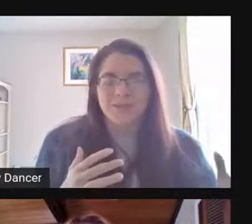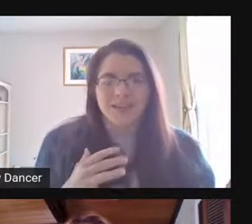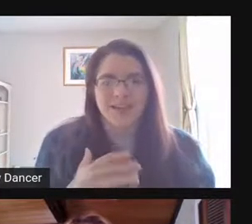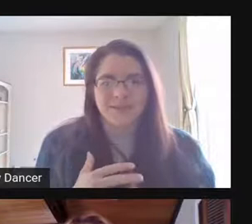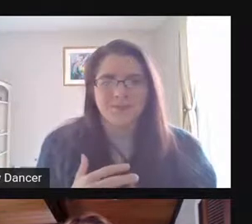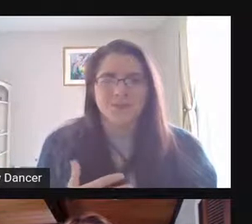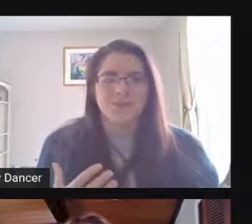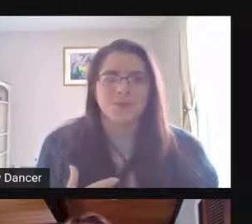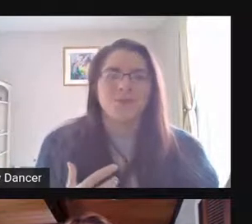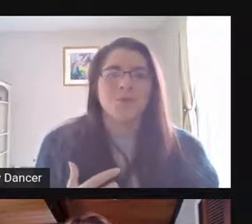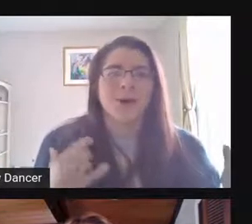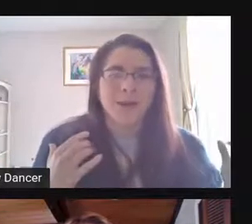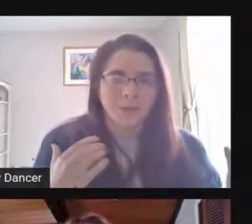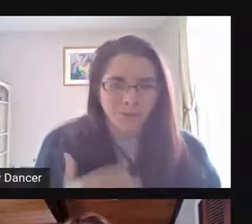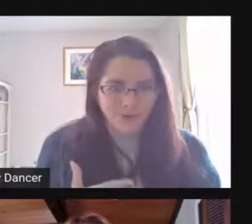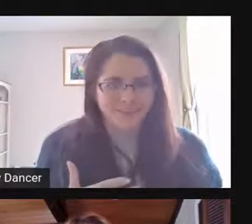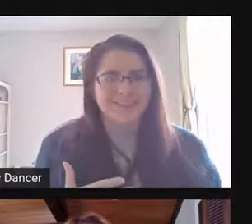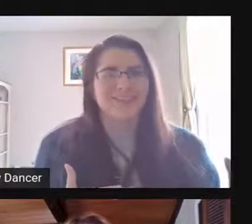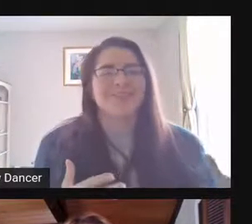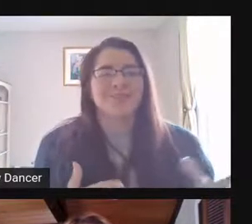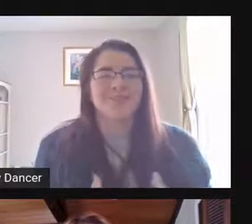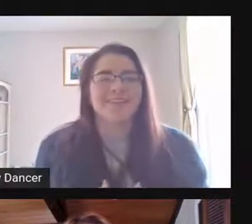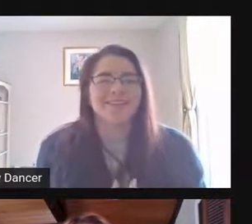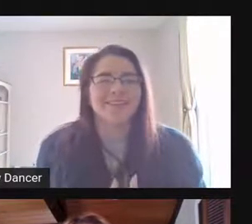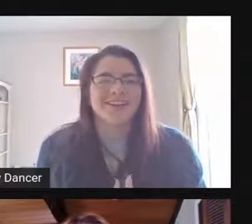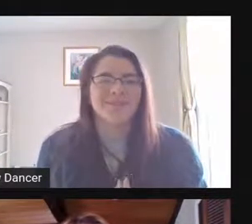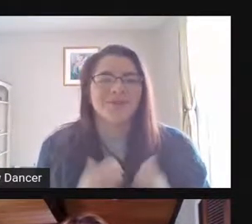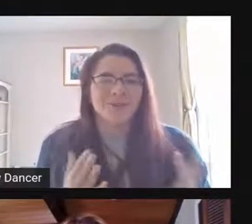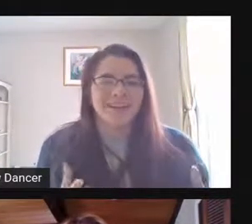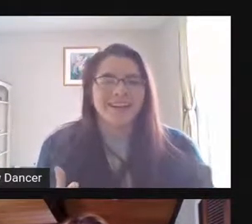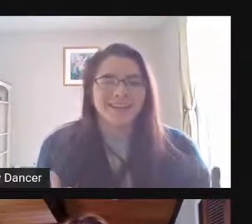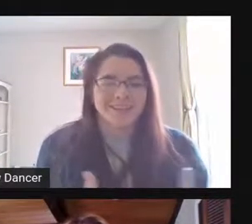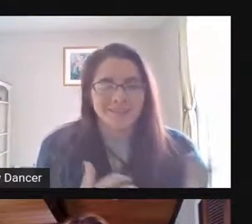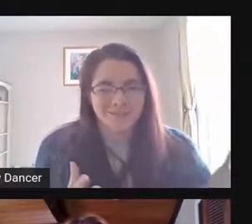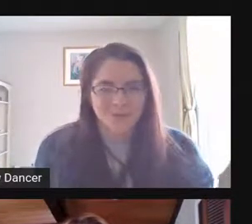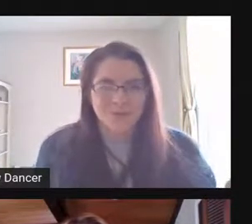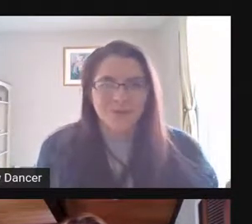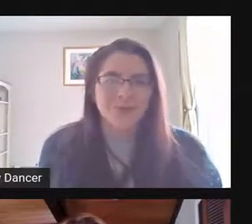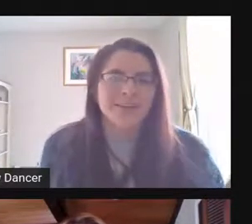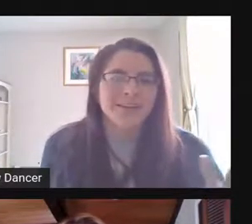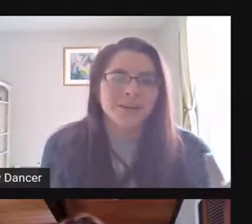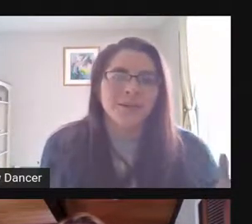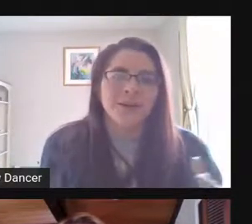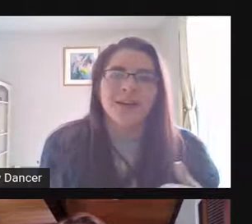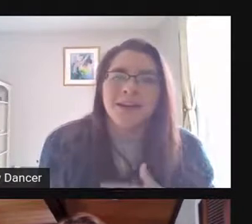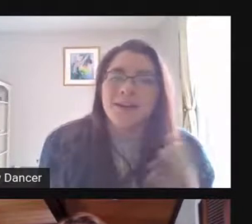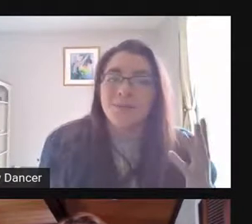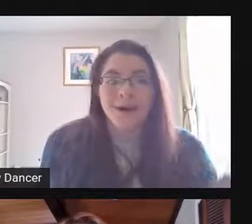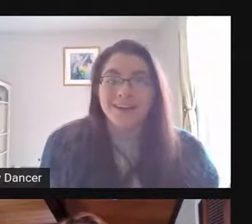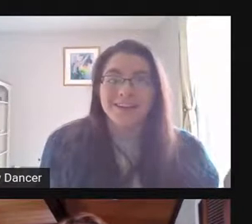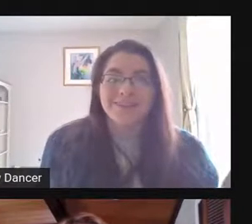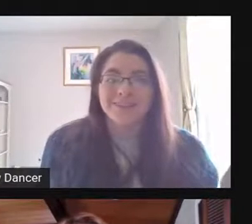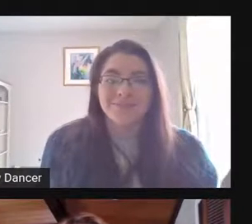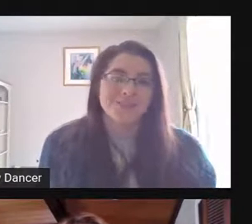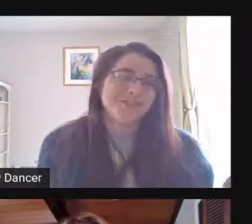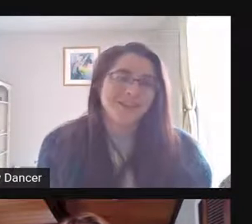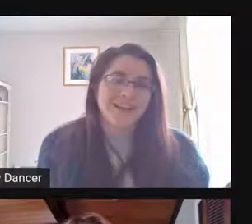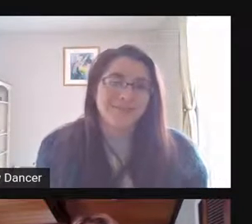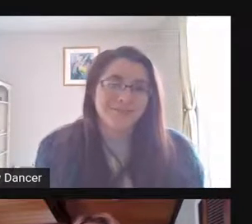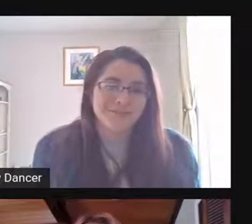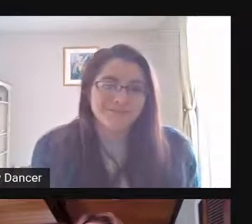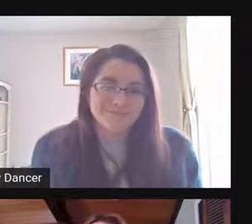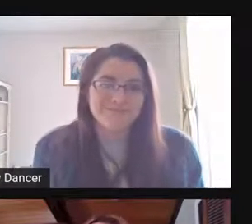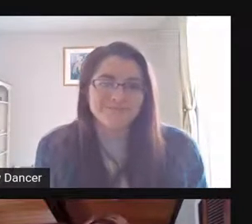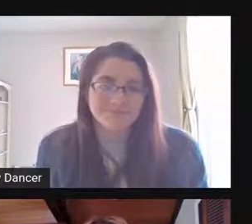connection between the cast members so much more important, so we could create this beautiful work and bring Mohagani's vision